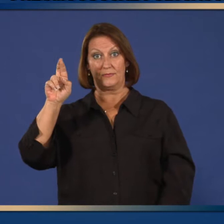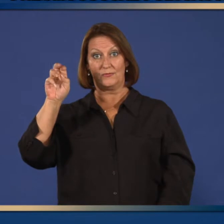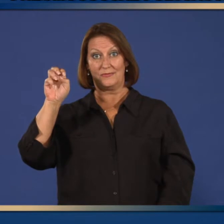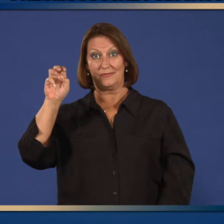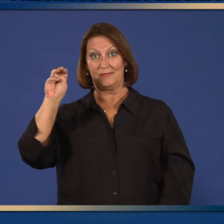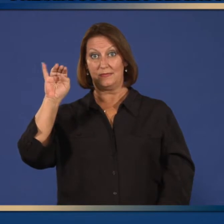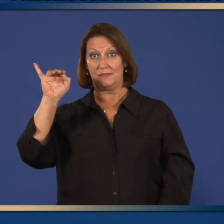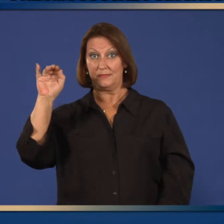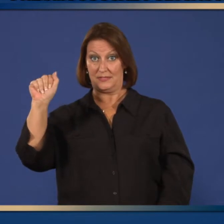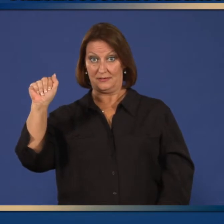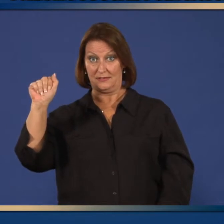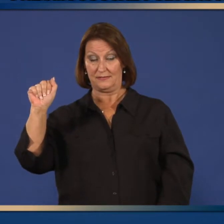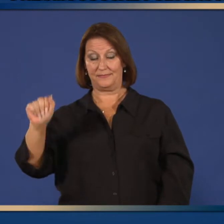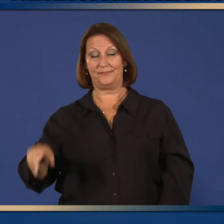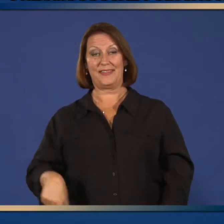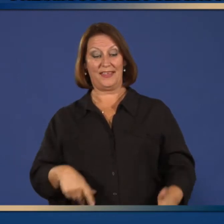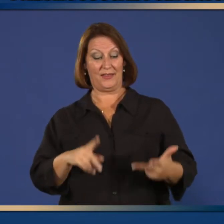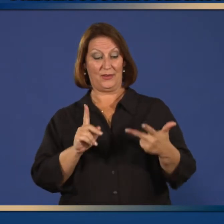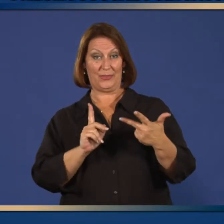blood,